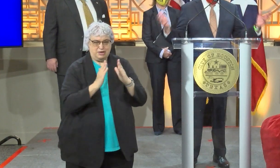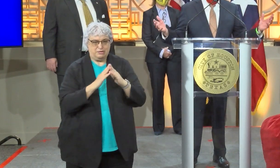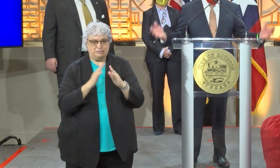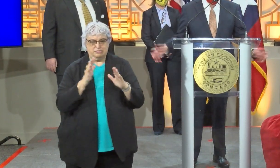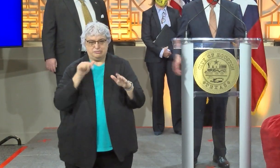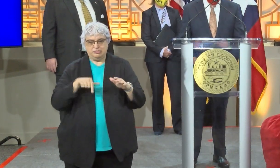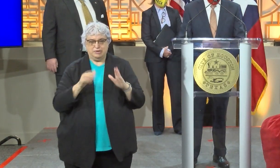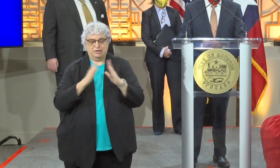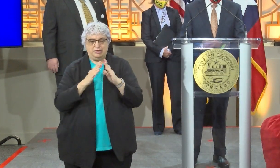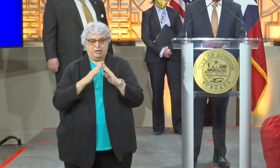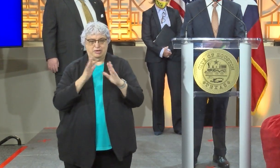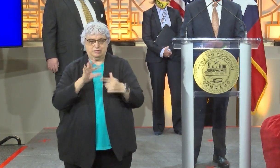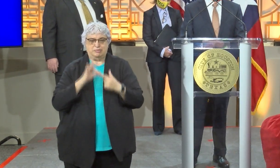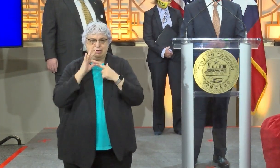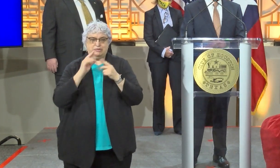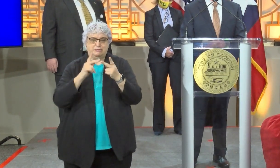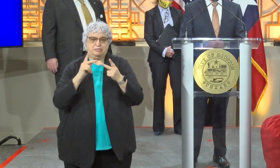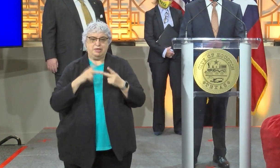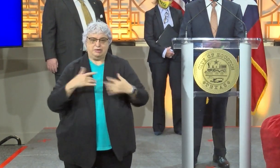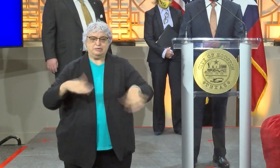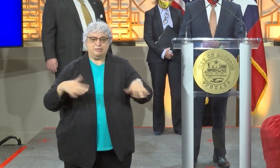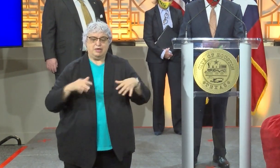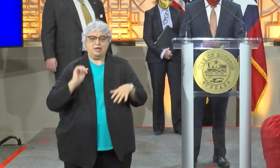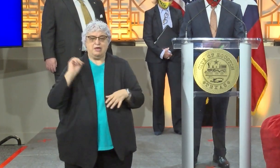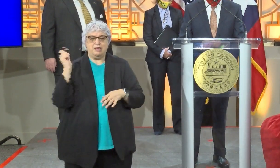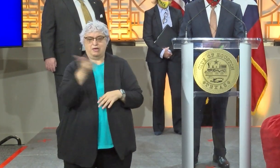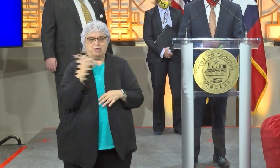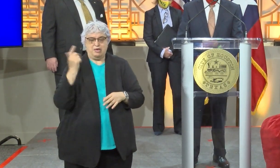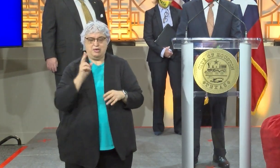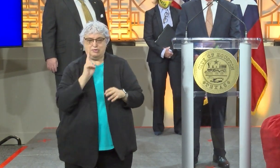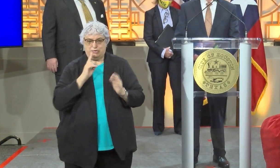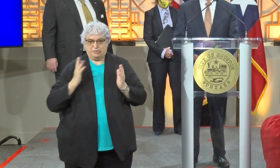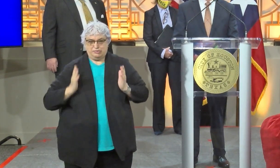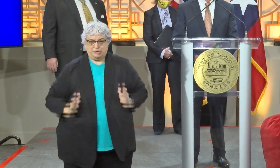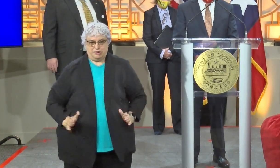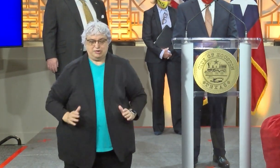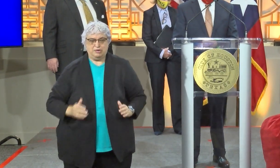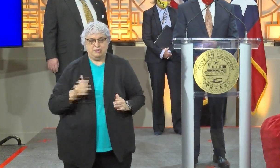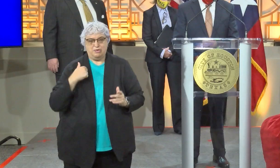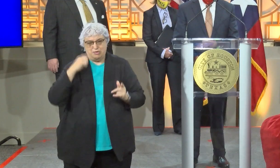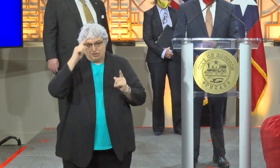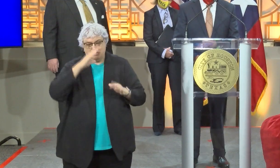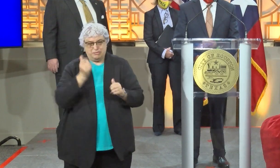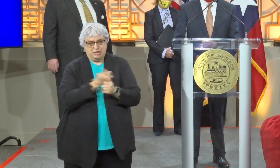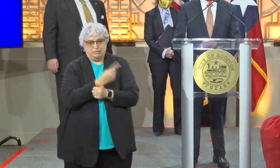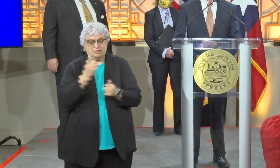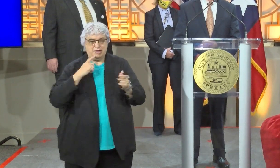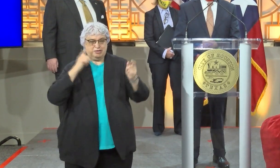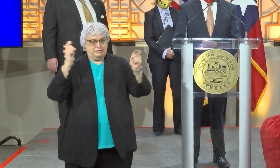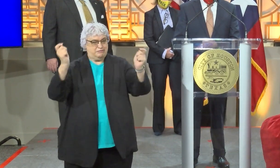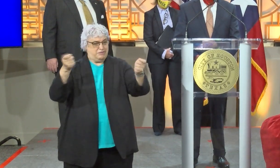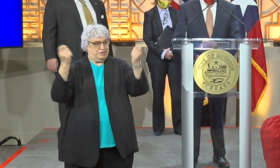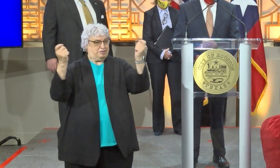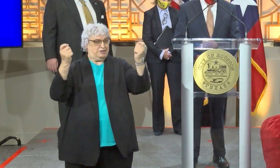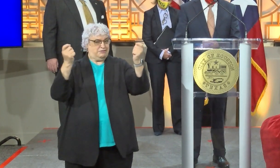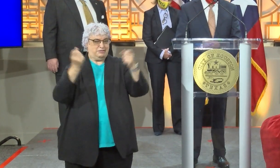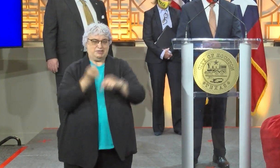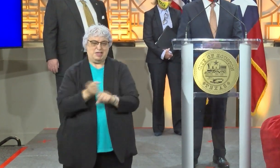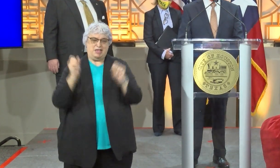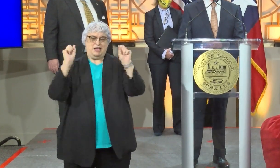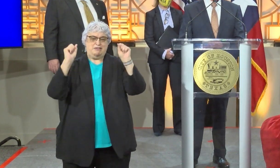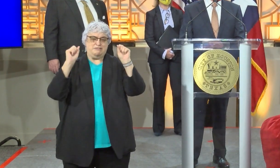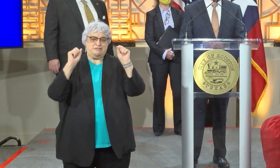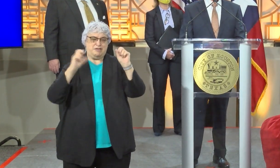this city such a special place. So to all you Houstonians, we hope everyone has a very festive and safe